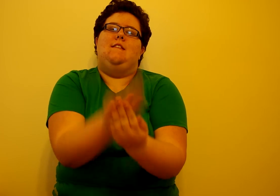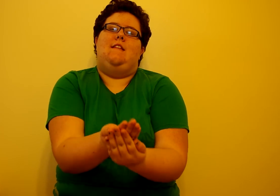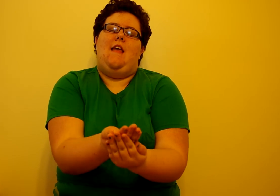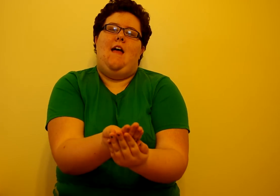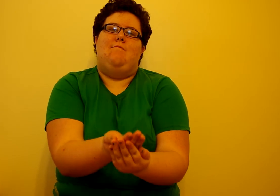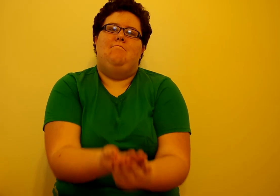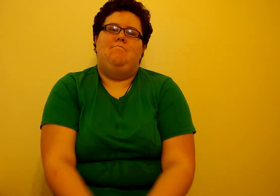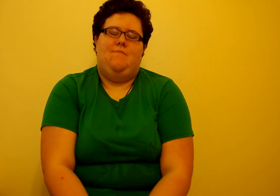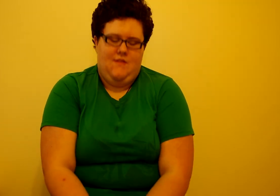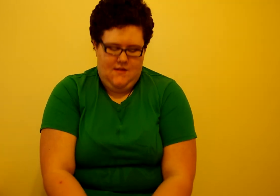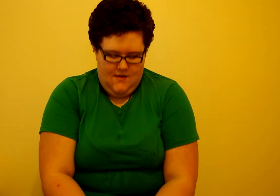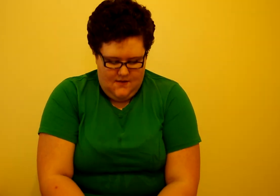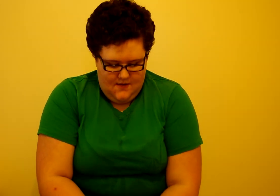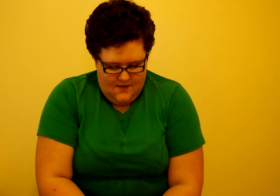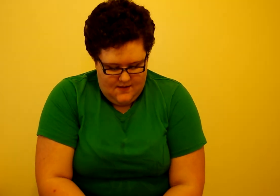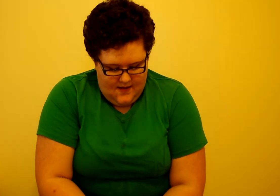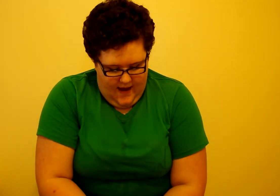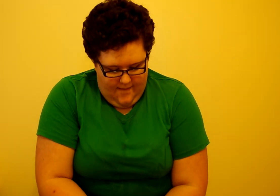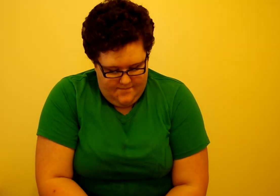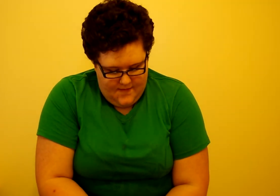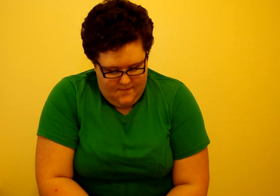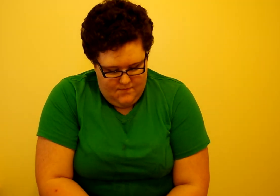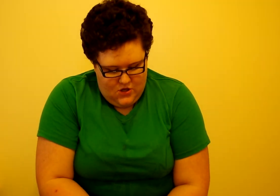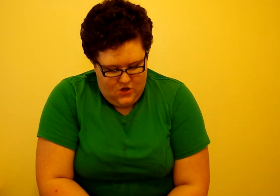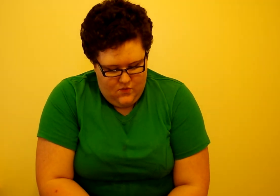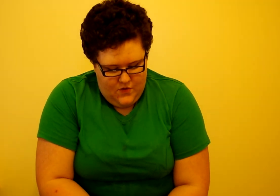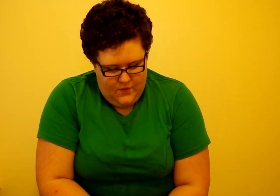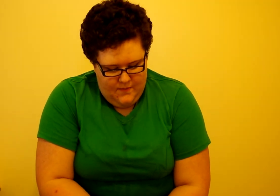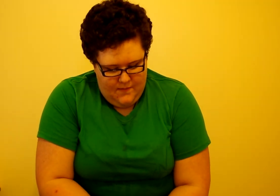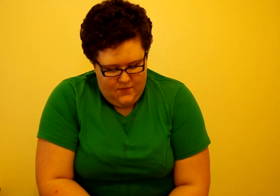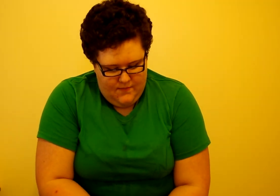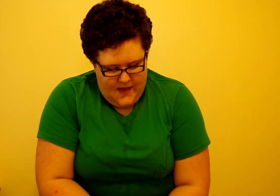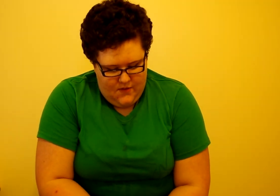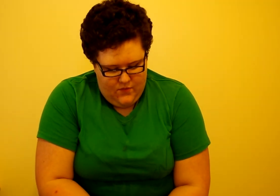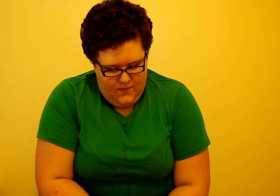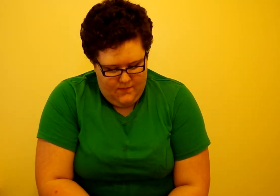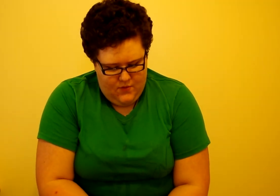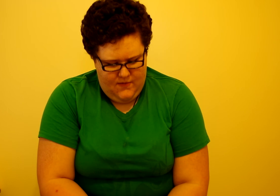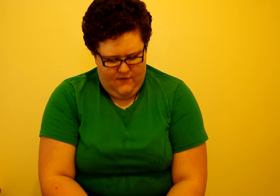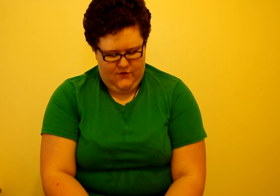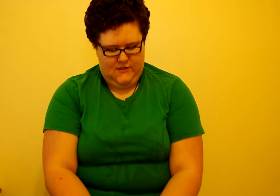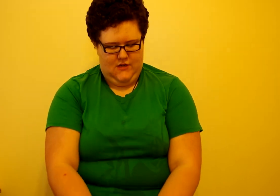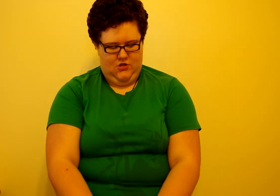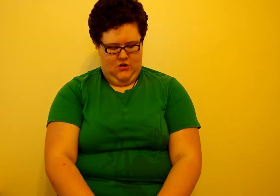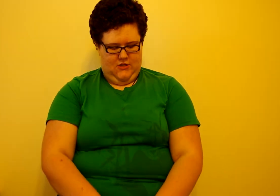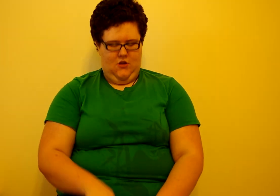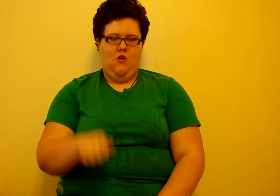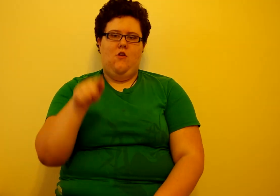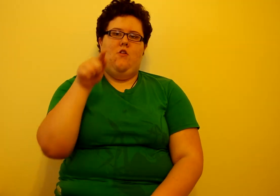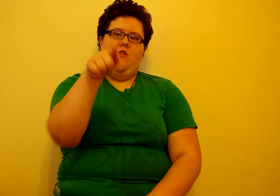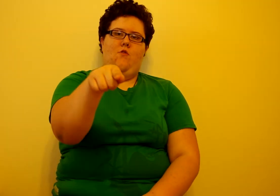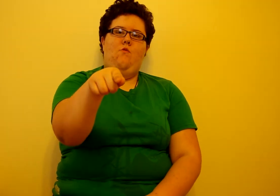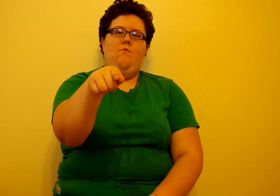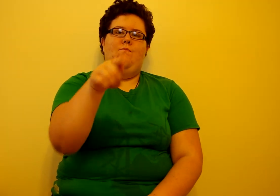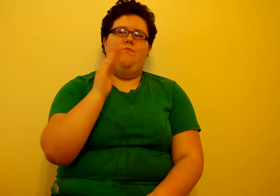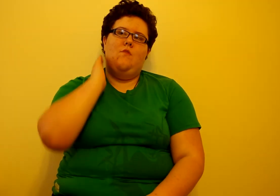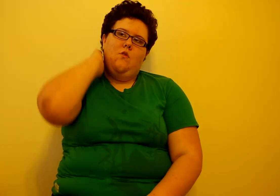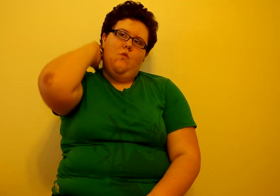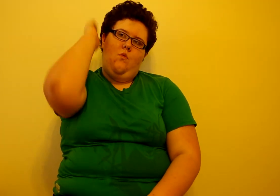like that. Yeah, but you will remember me for centuries. You